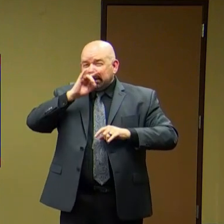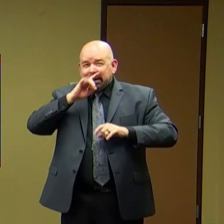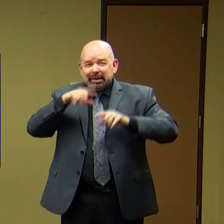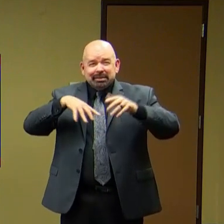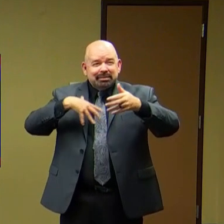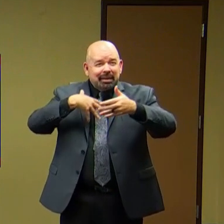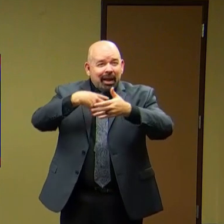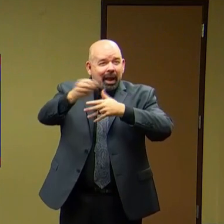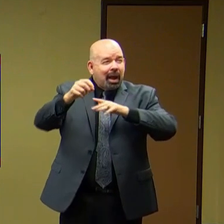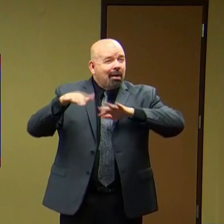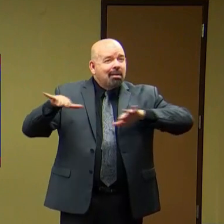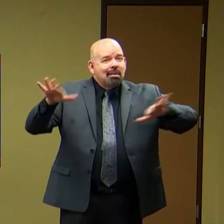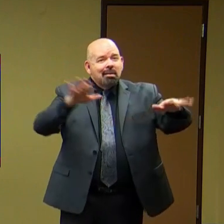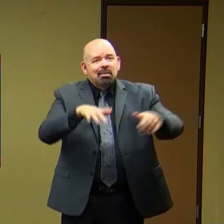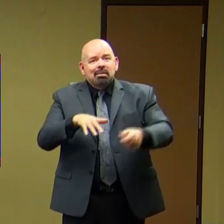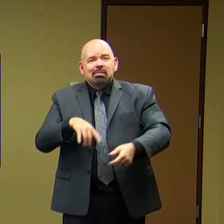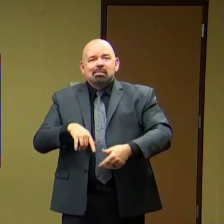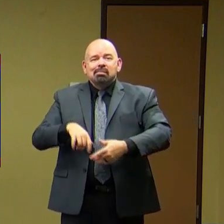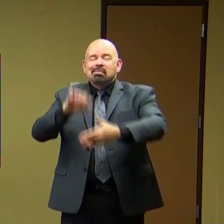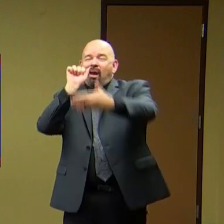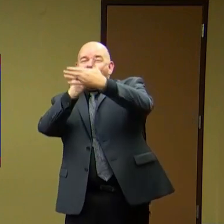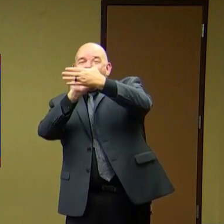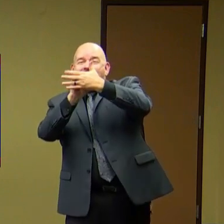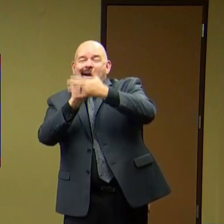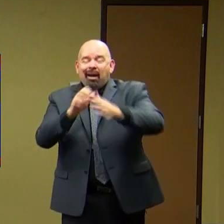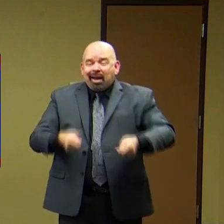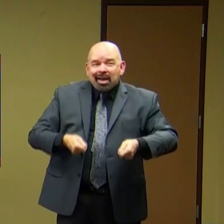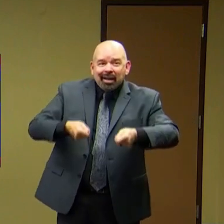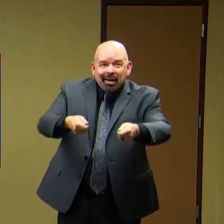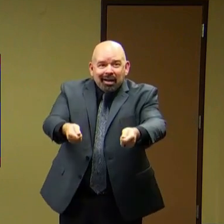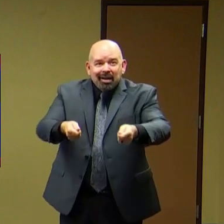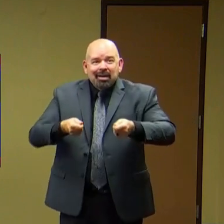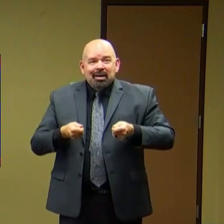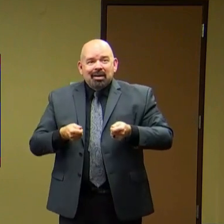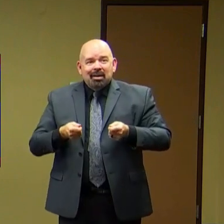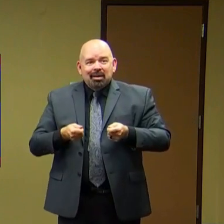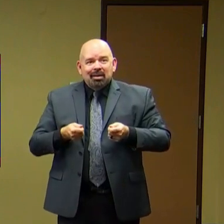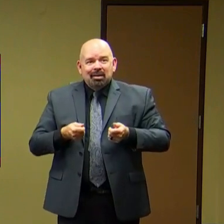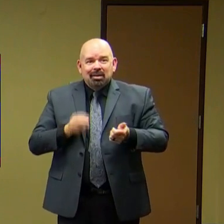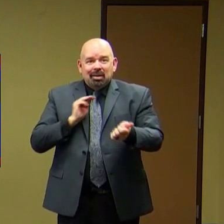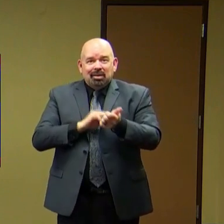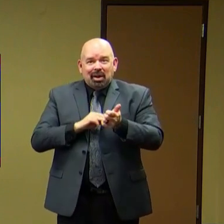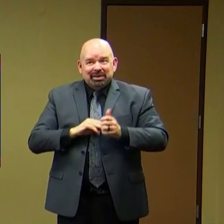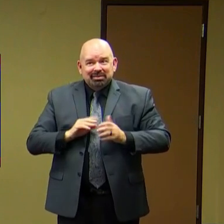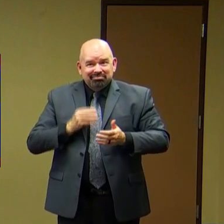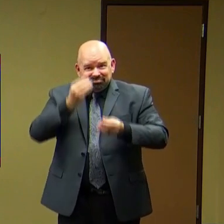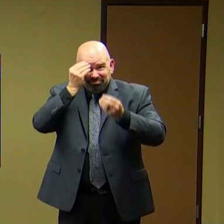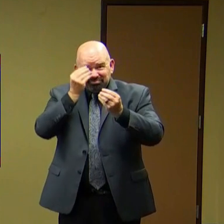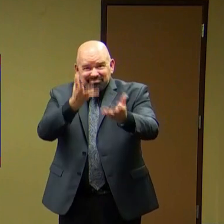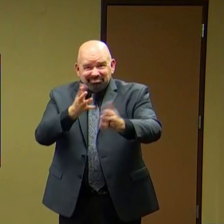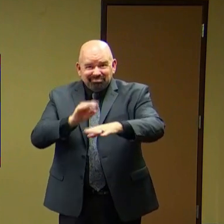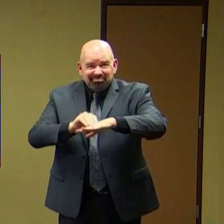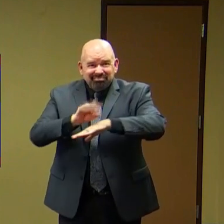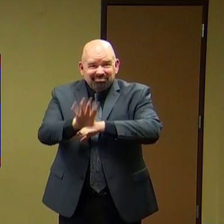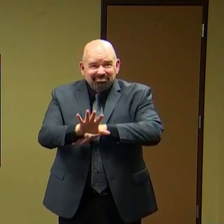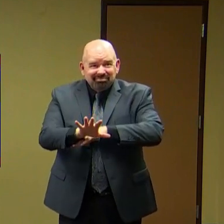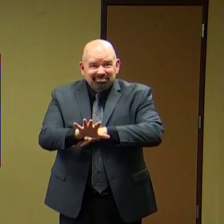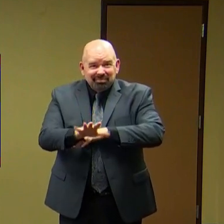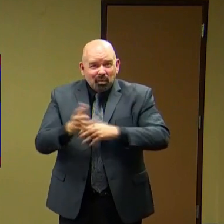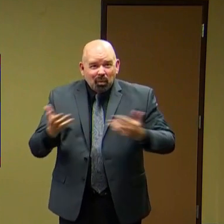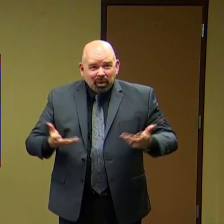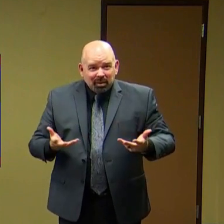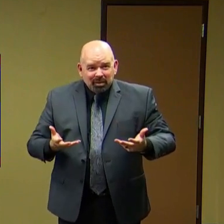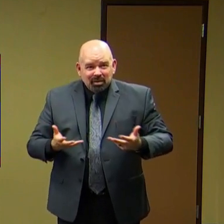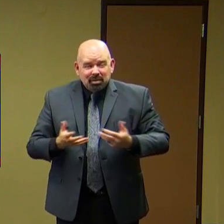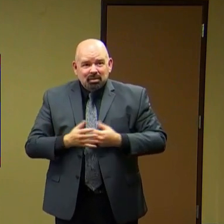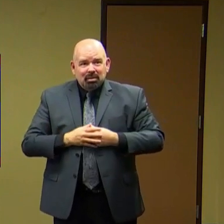this is what the doctors are telling us. It's unlikely that every door that is opened, the